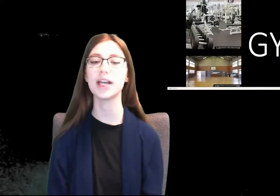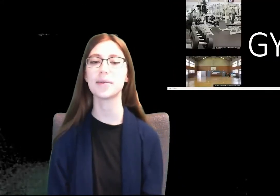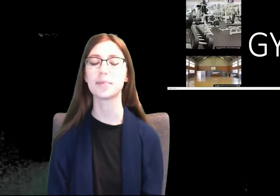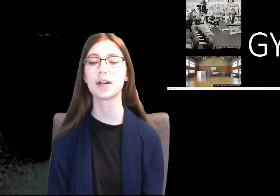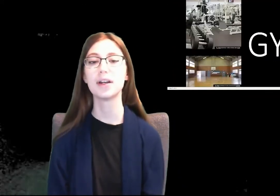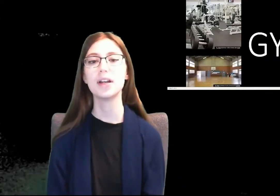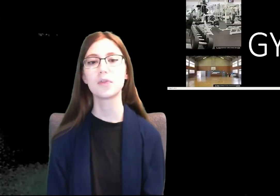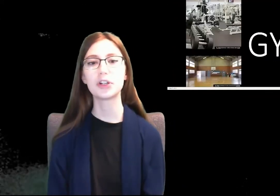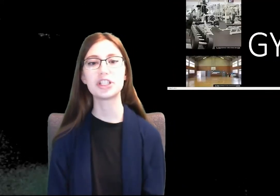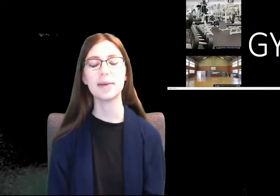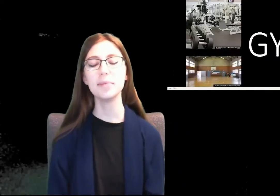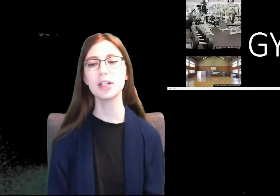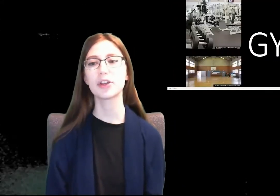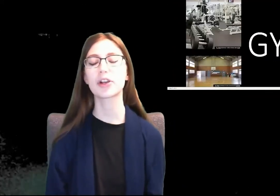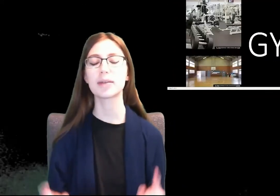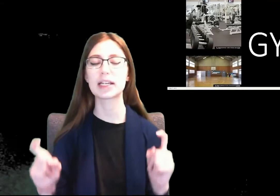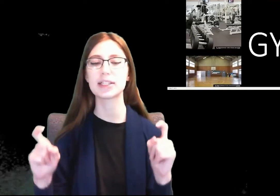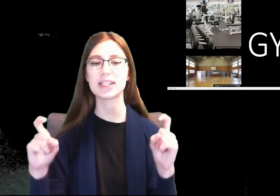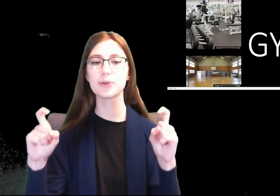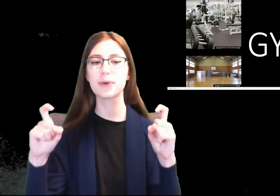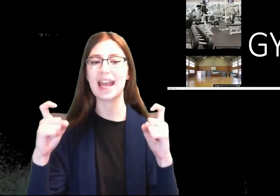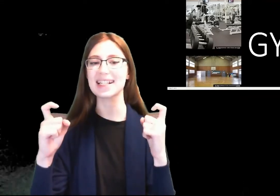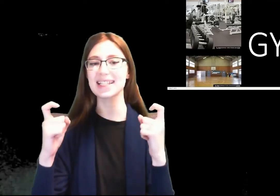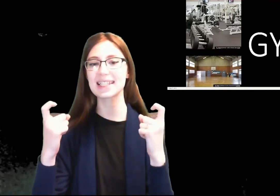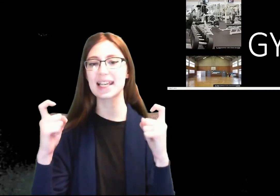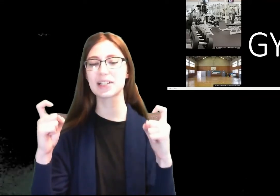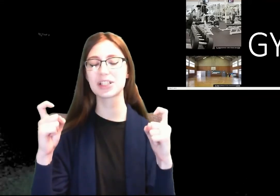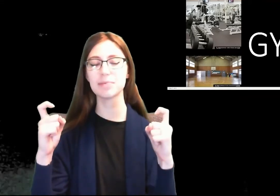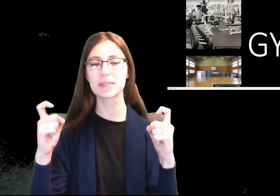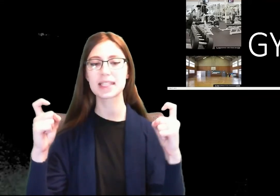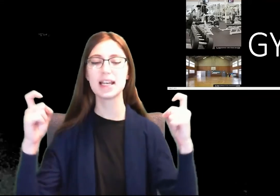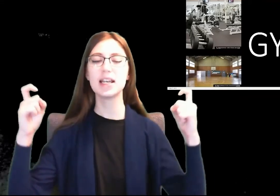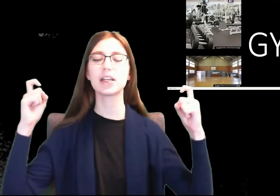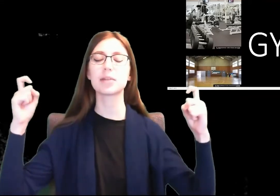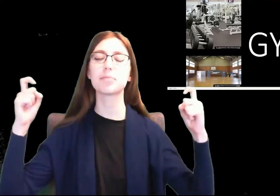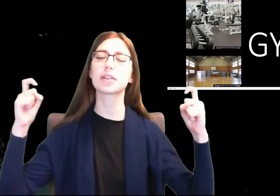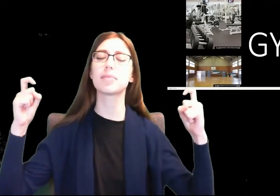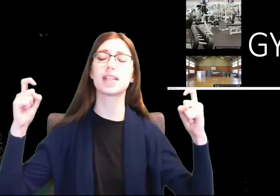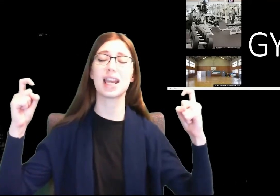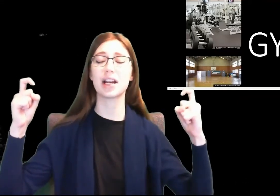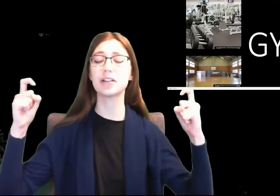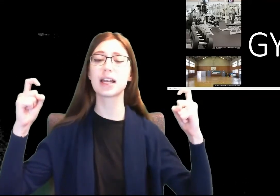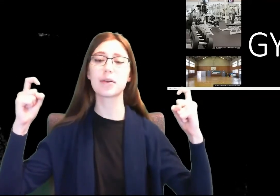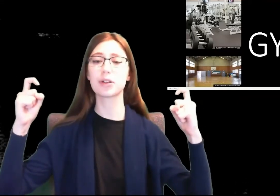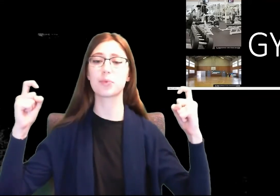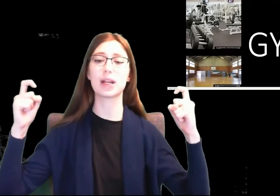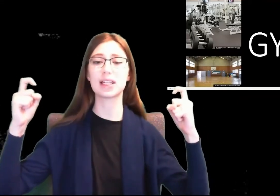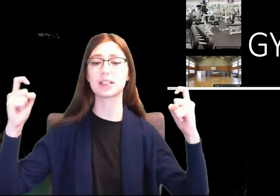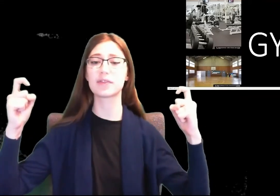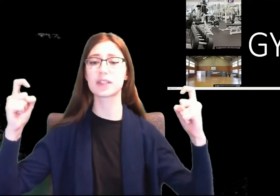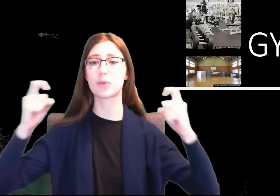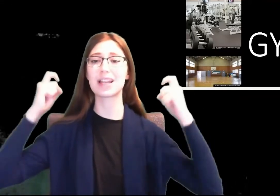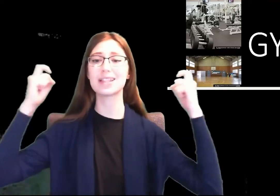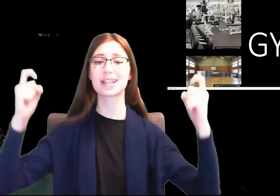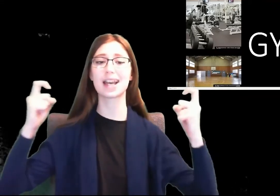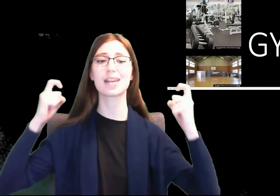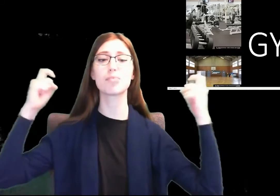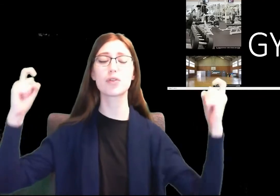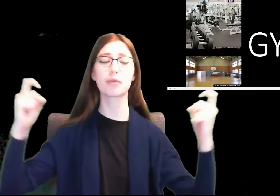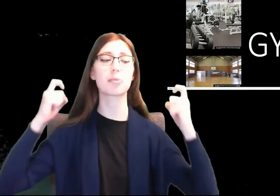Gym. For gym, you're going to make 2 X hand shapes. You're going to put them in the air like you're ready to lift some weights and kind of move them